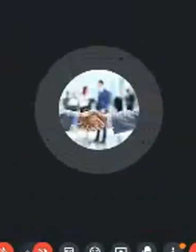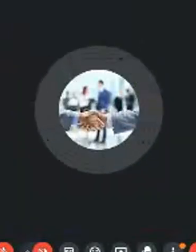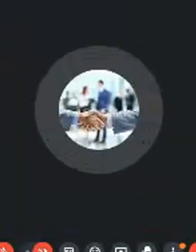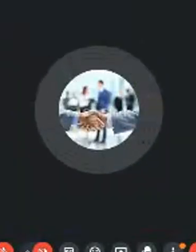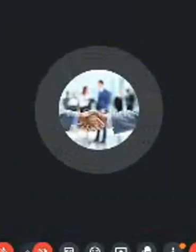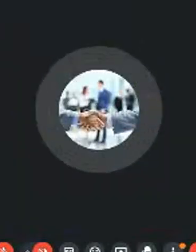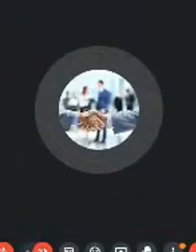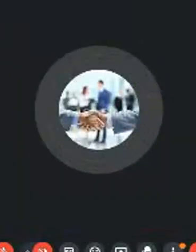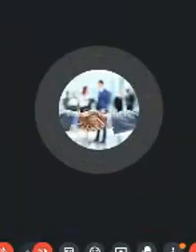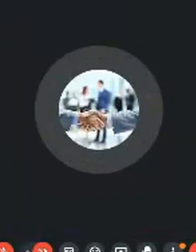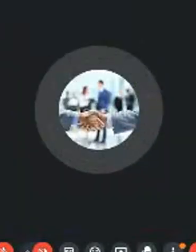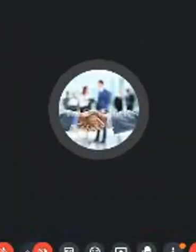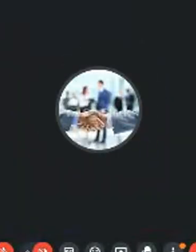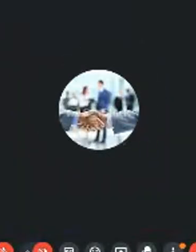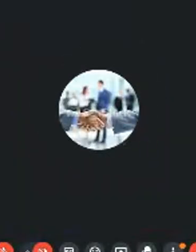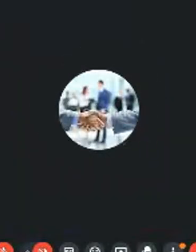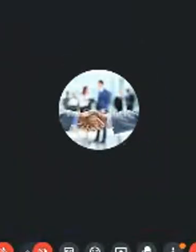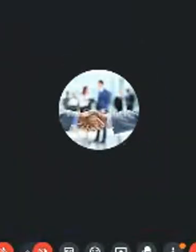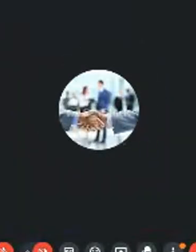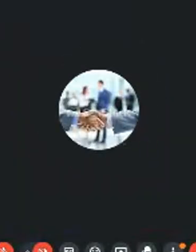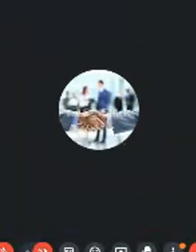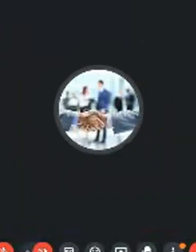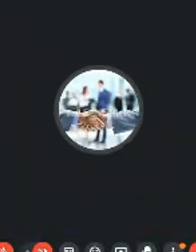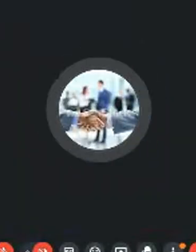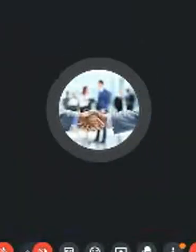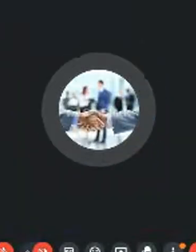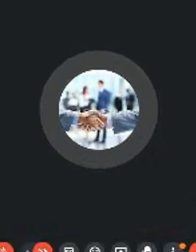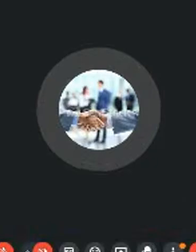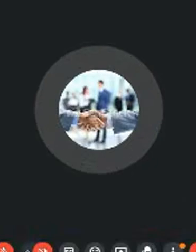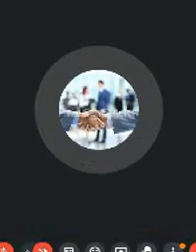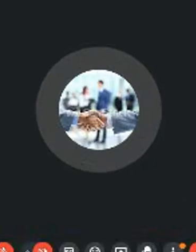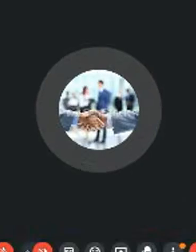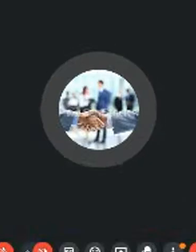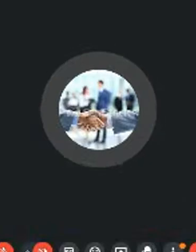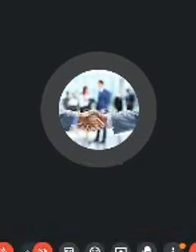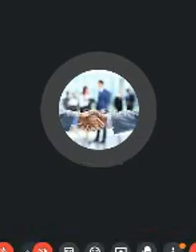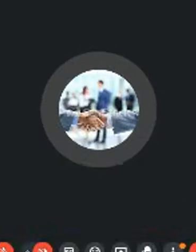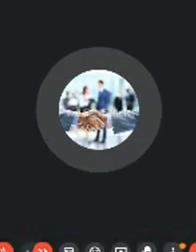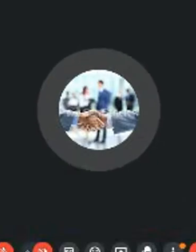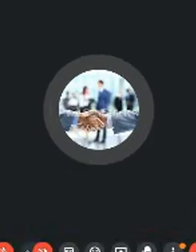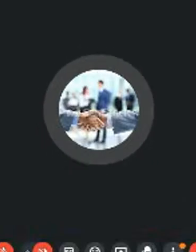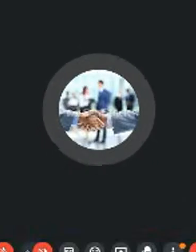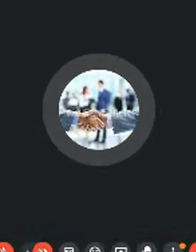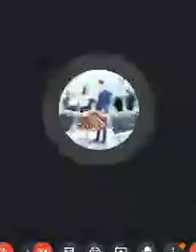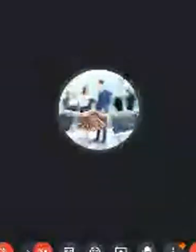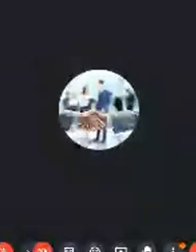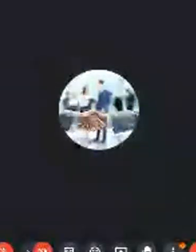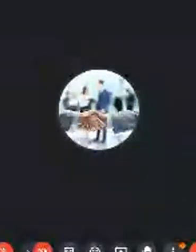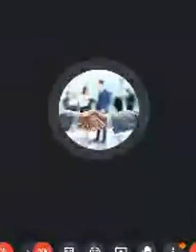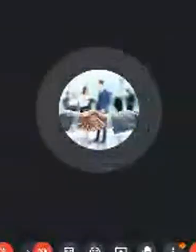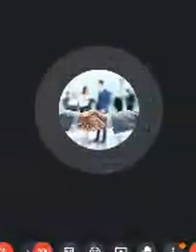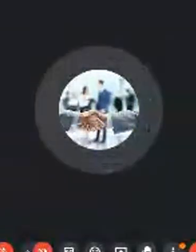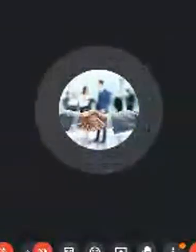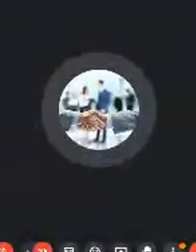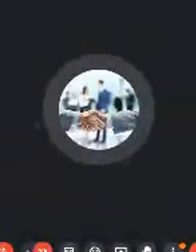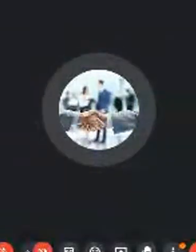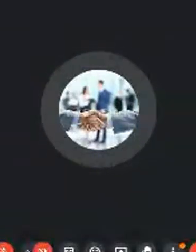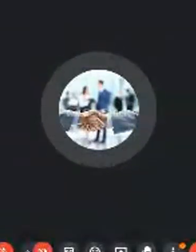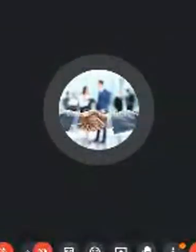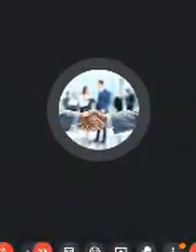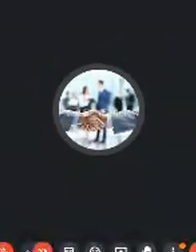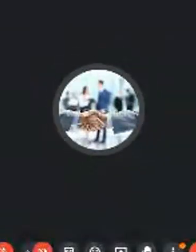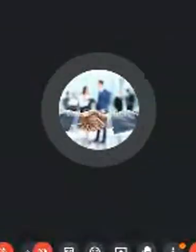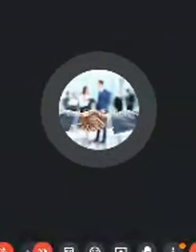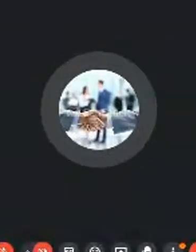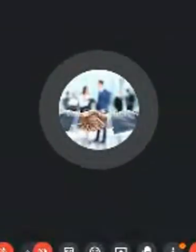When you're signing like for example, morning or evening without the good, your left hand, where is